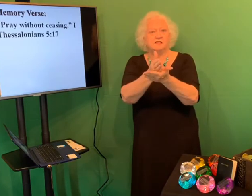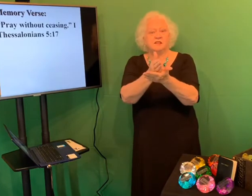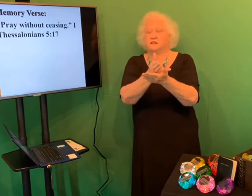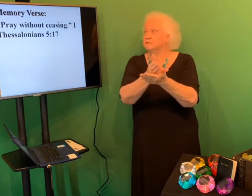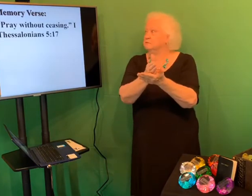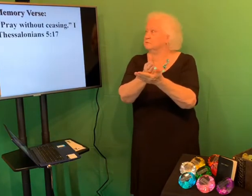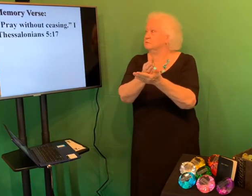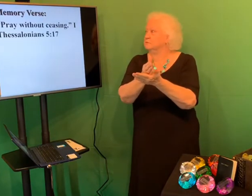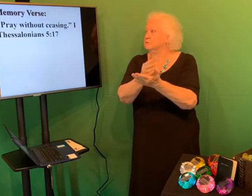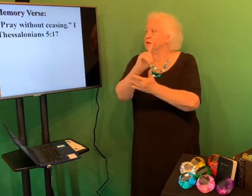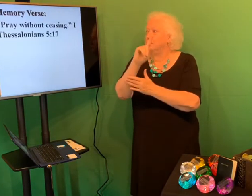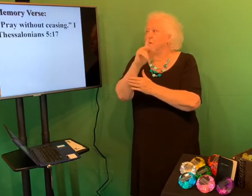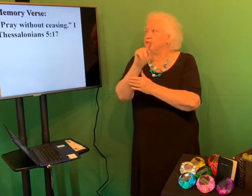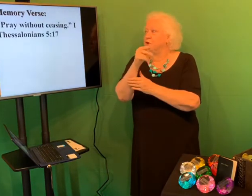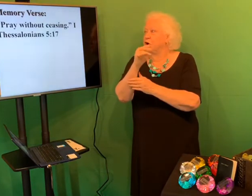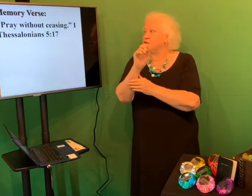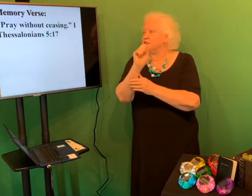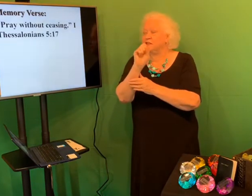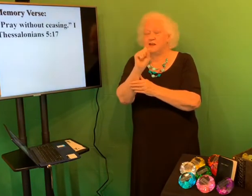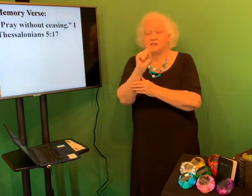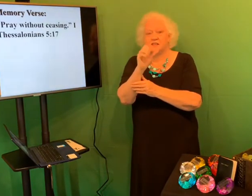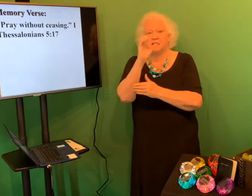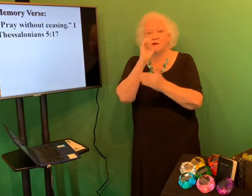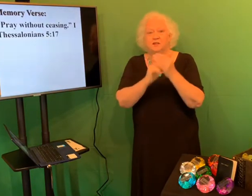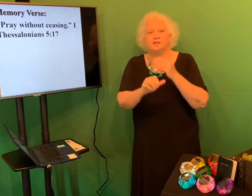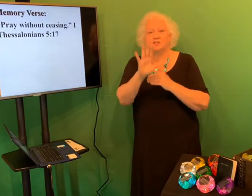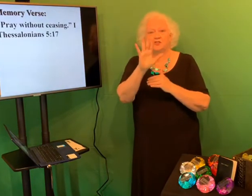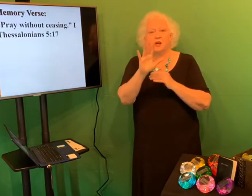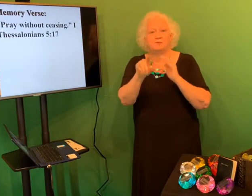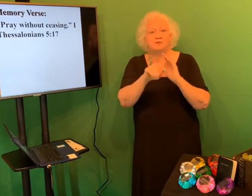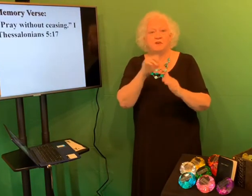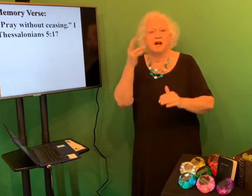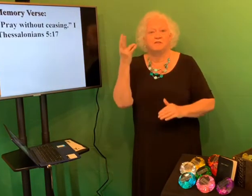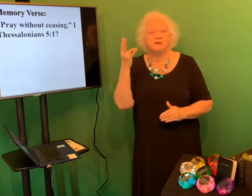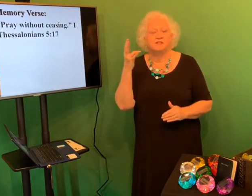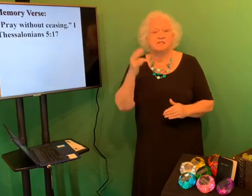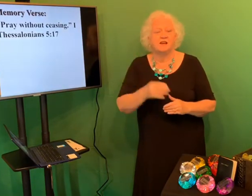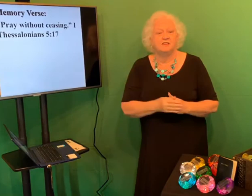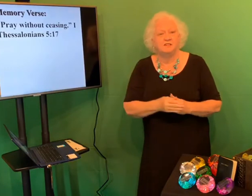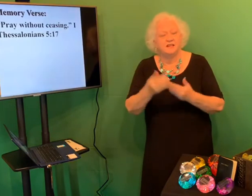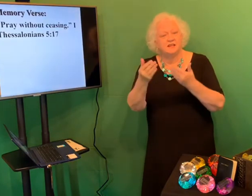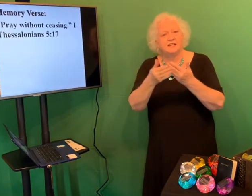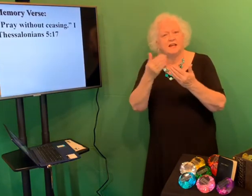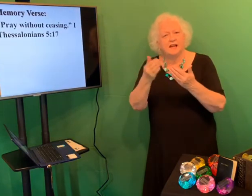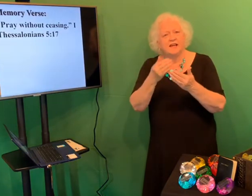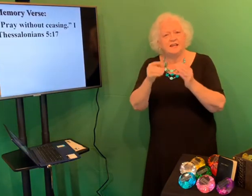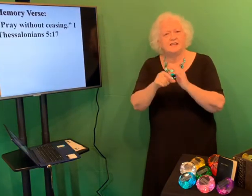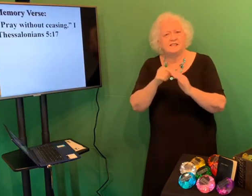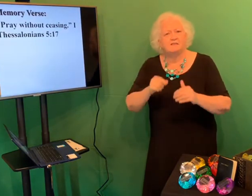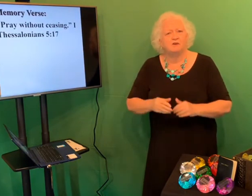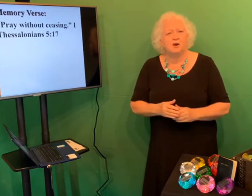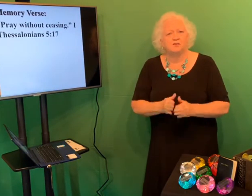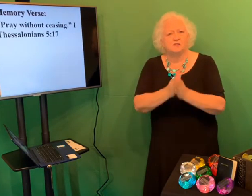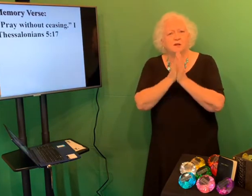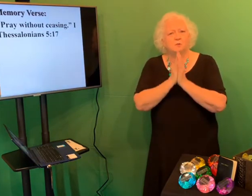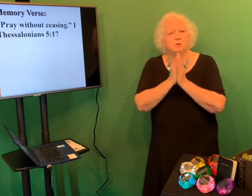ceasing. 1 Thessalonians chapter 5, verse 17. An easy verse.